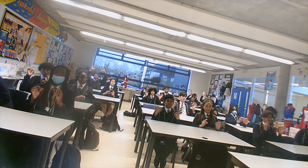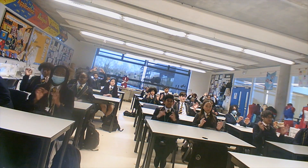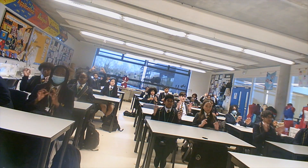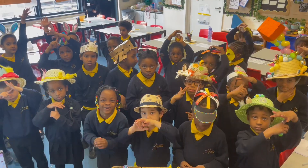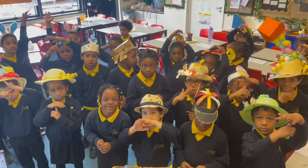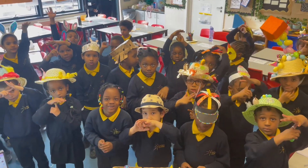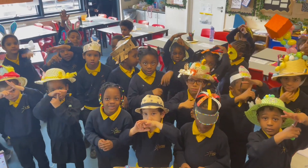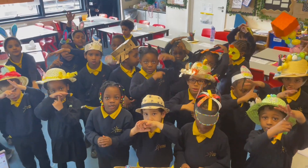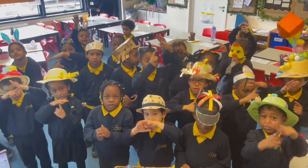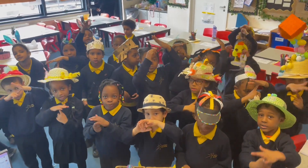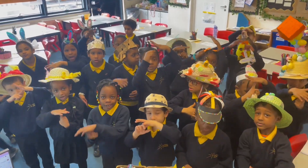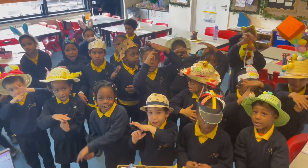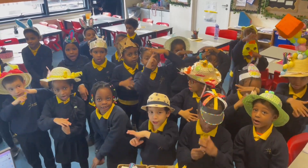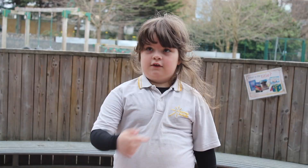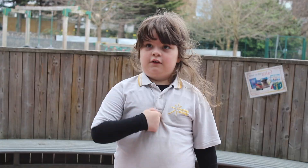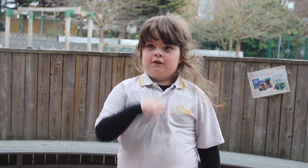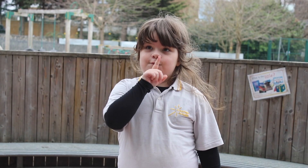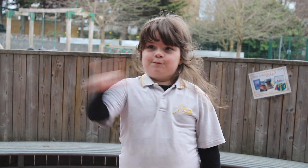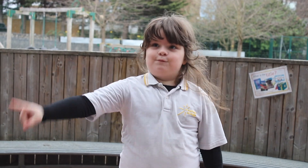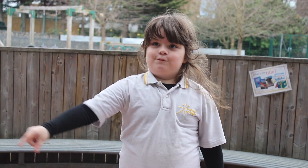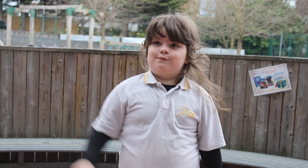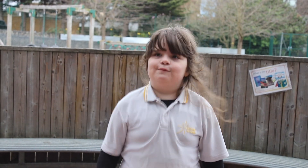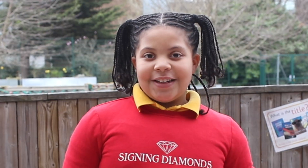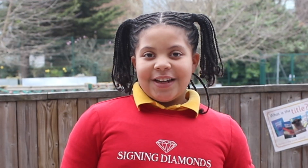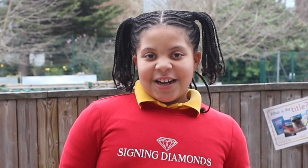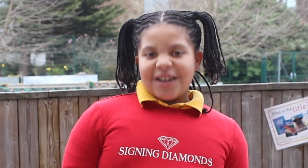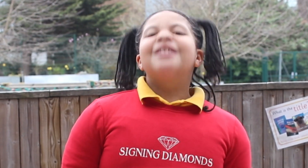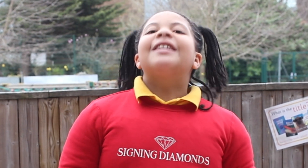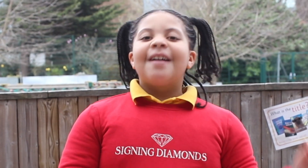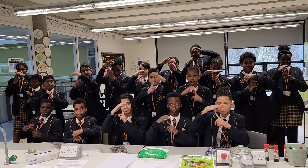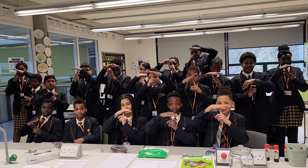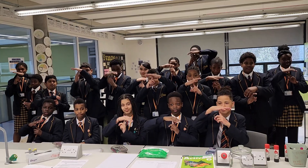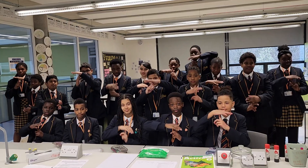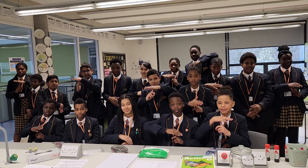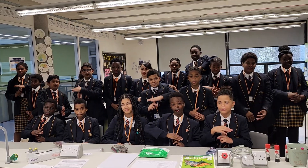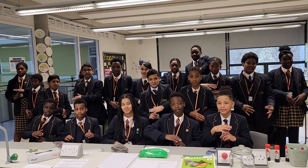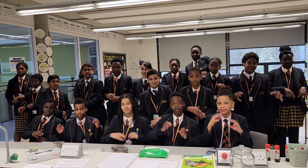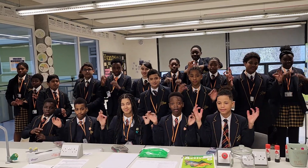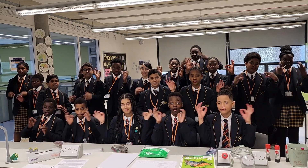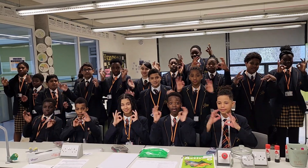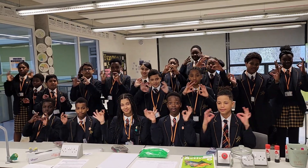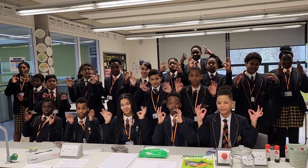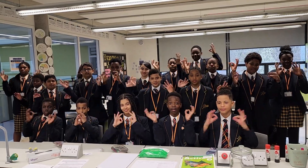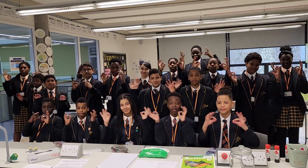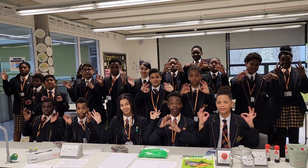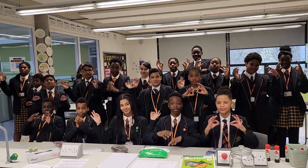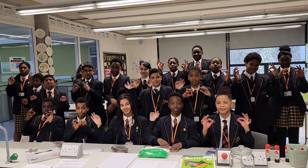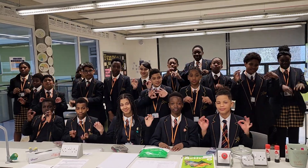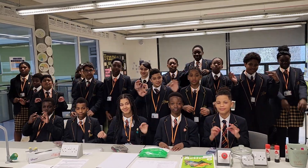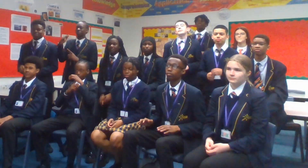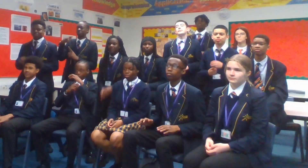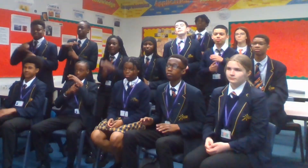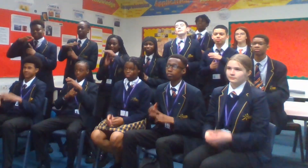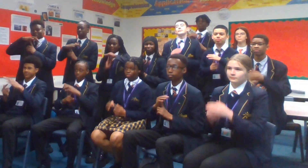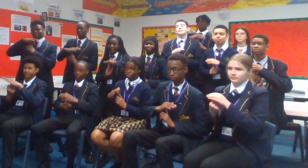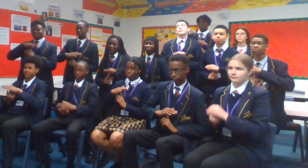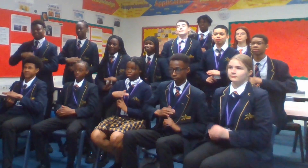you. Bring me down, I said, tell you now. Bring me down, can't know you. Bring me